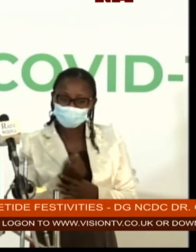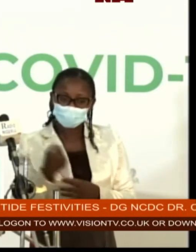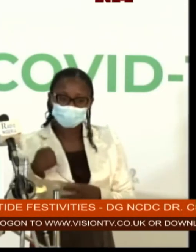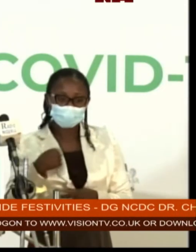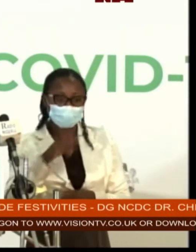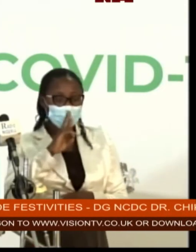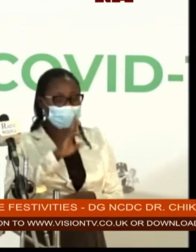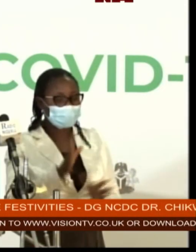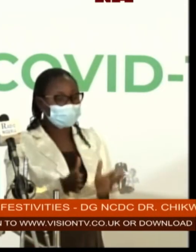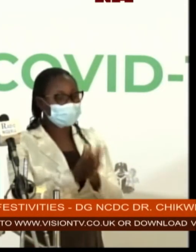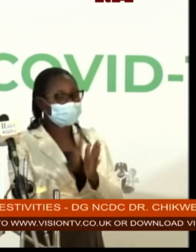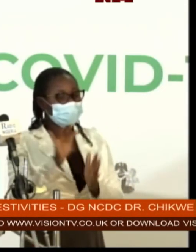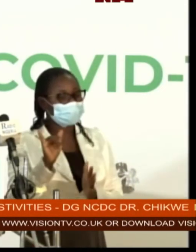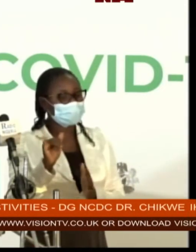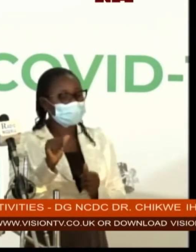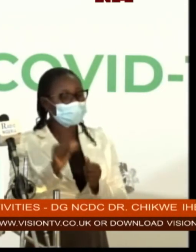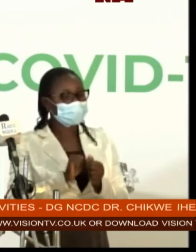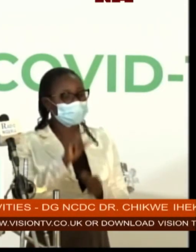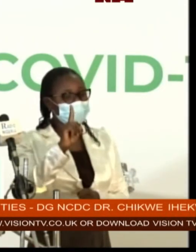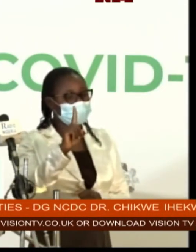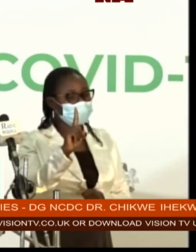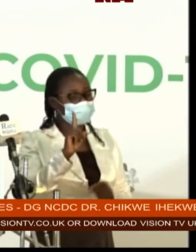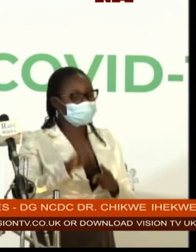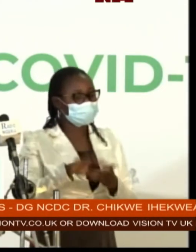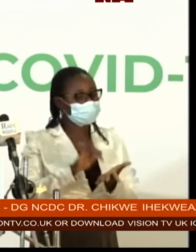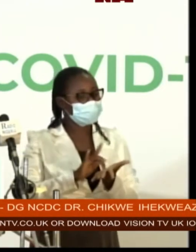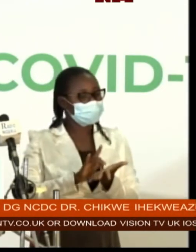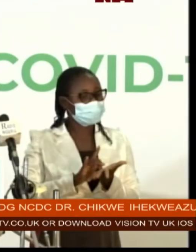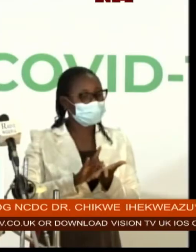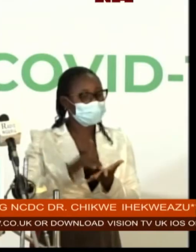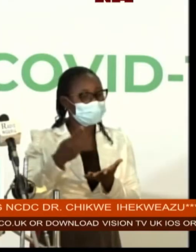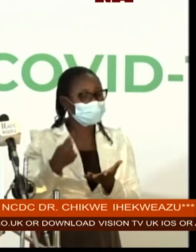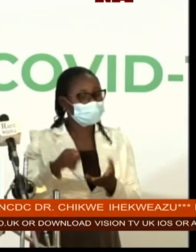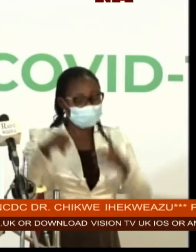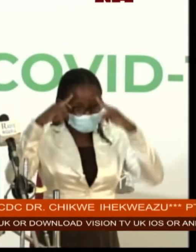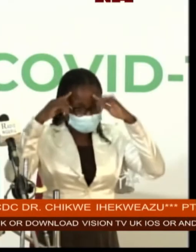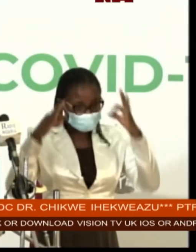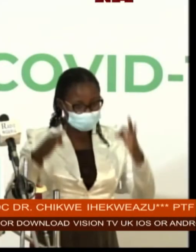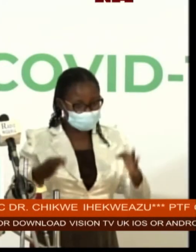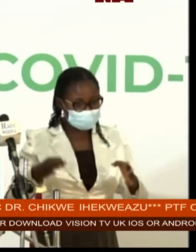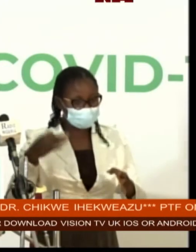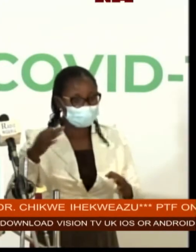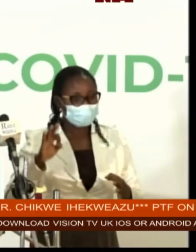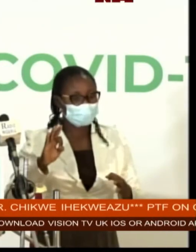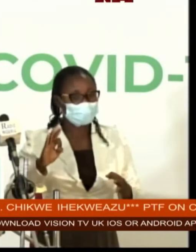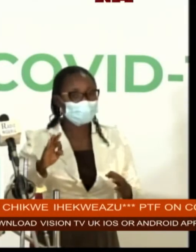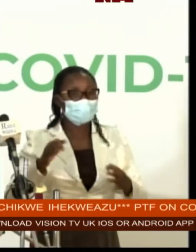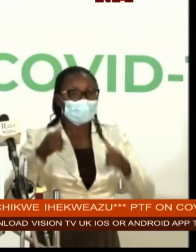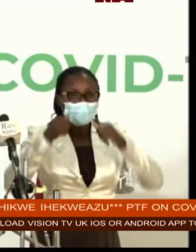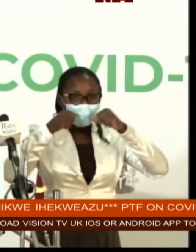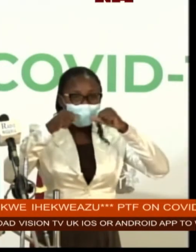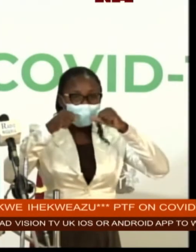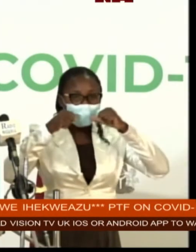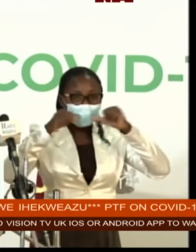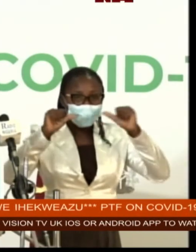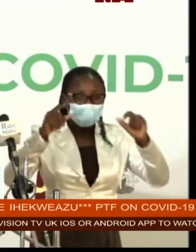"We are asking everyone to treat the decisions about where they go,